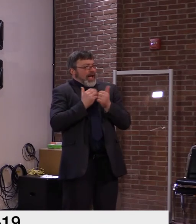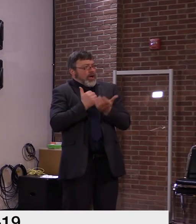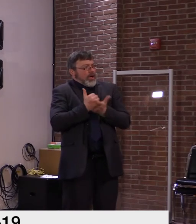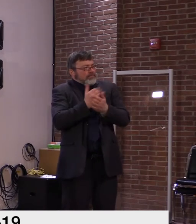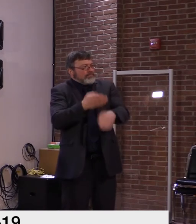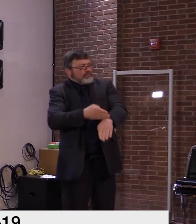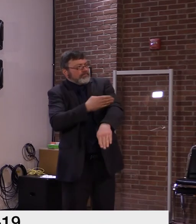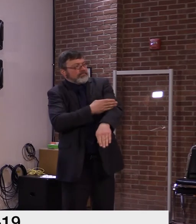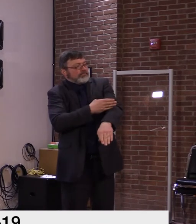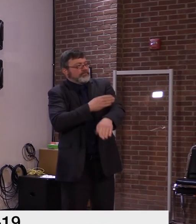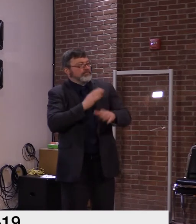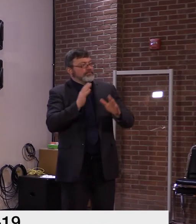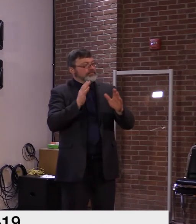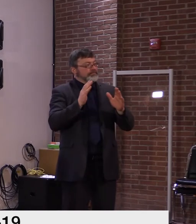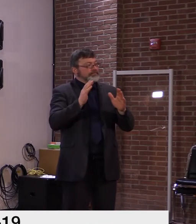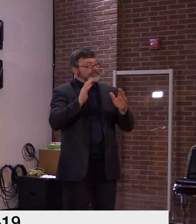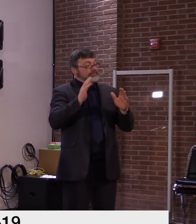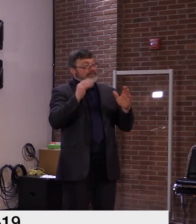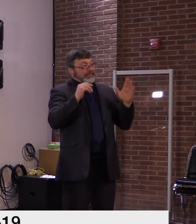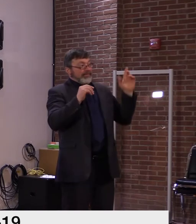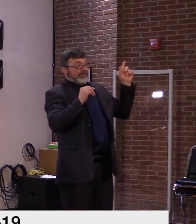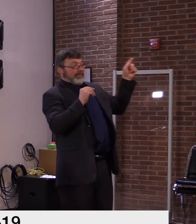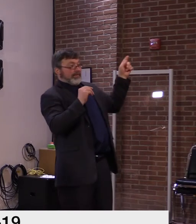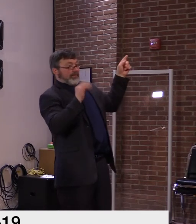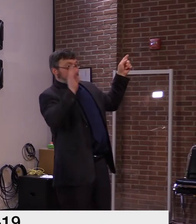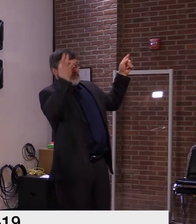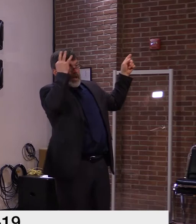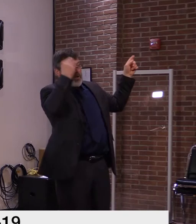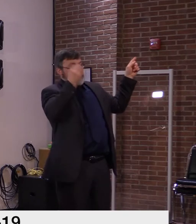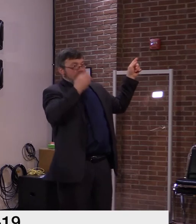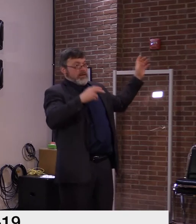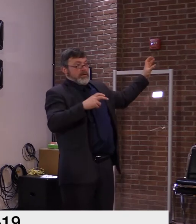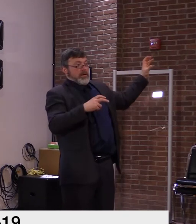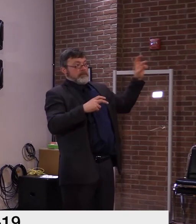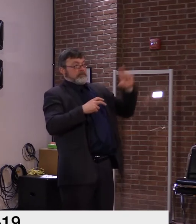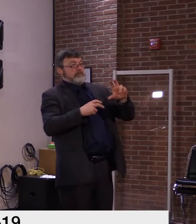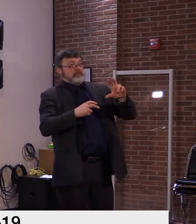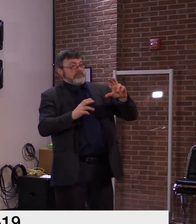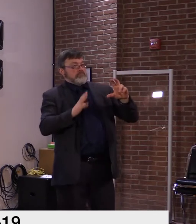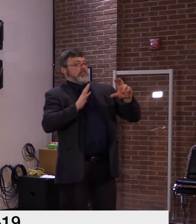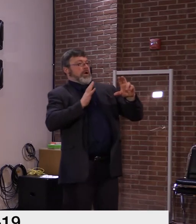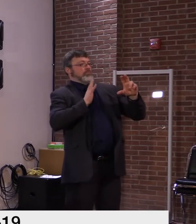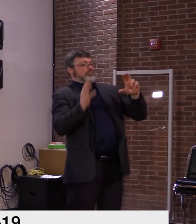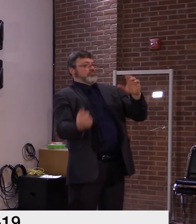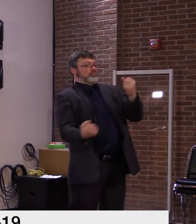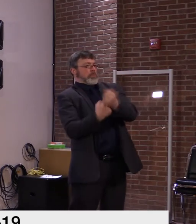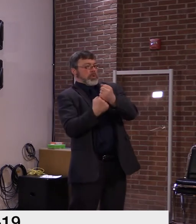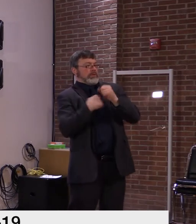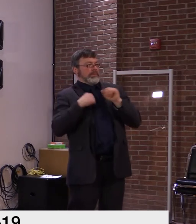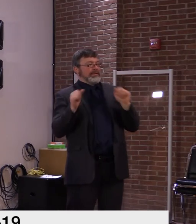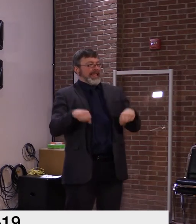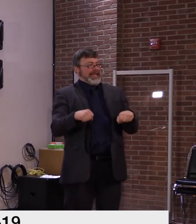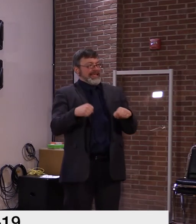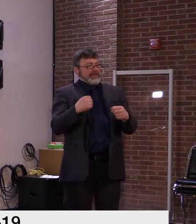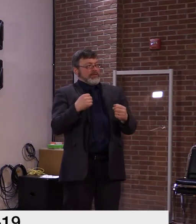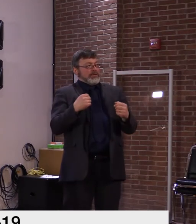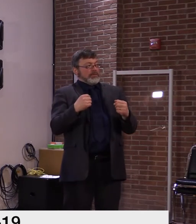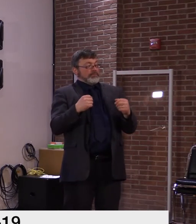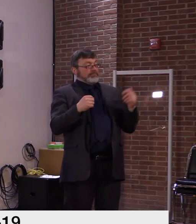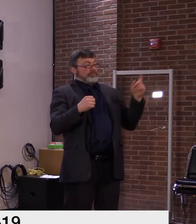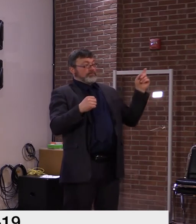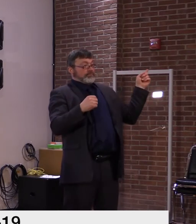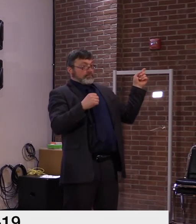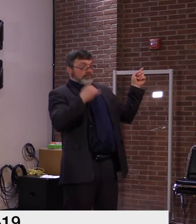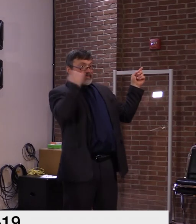state for education, and potentially we'll see additional funding under the new appropriation from Congress. So at this moment, I